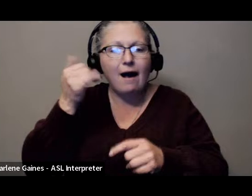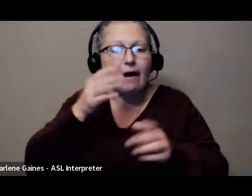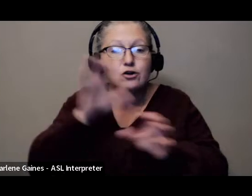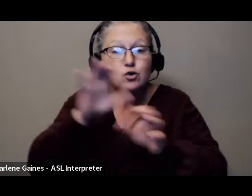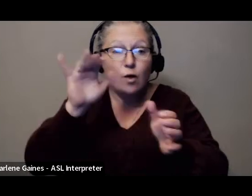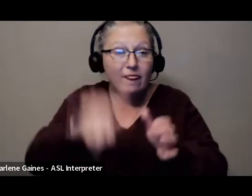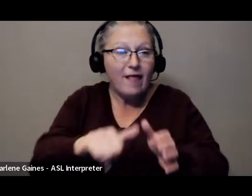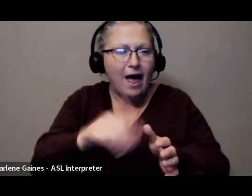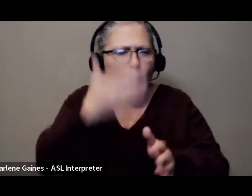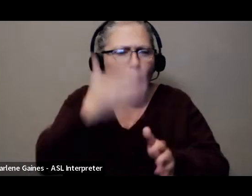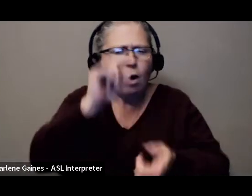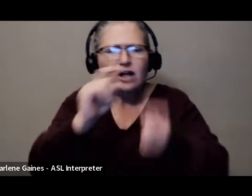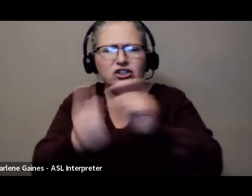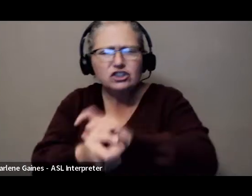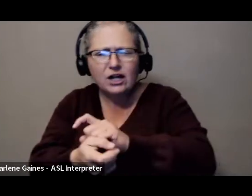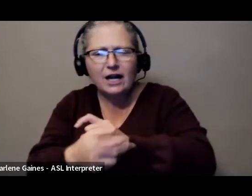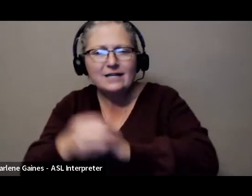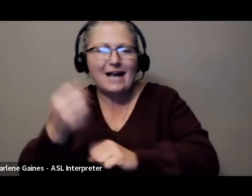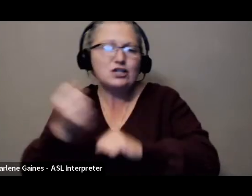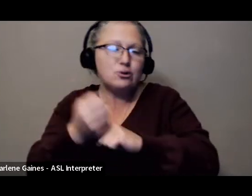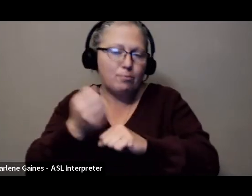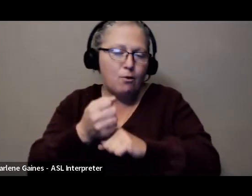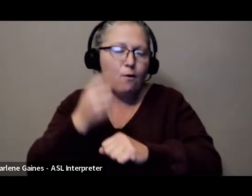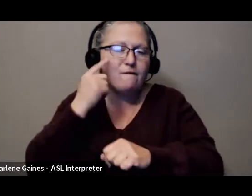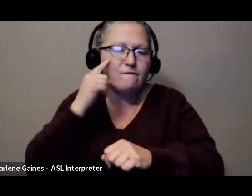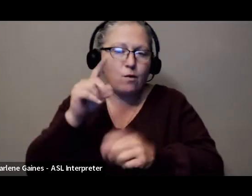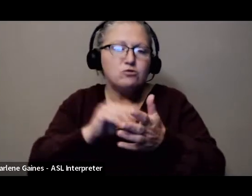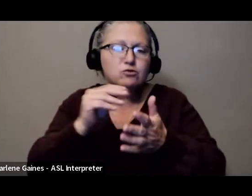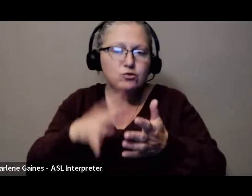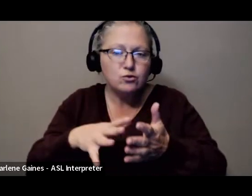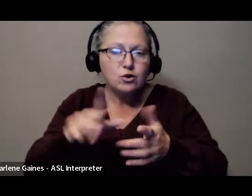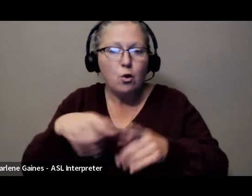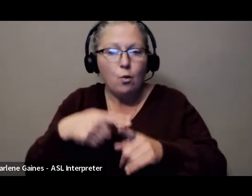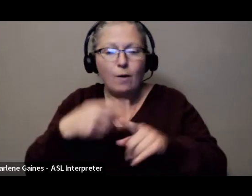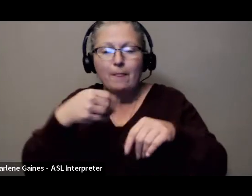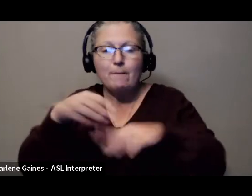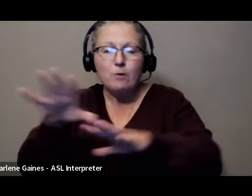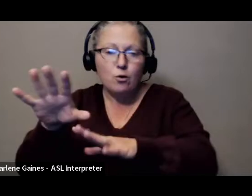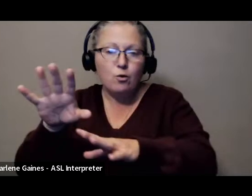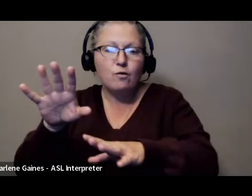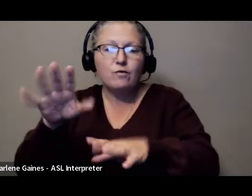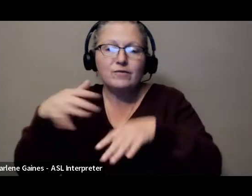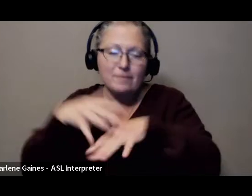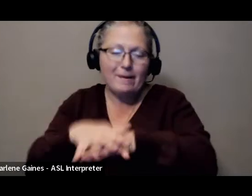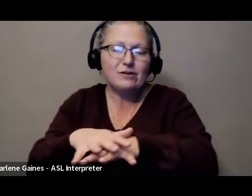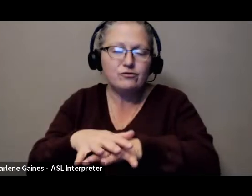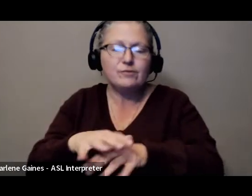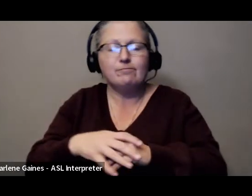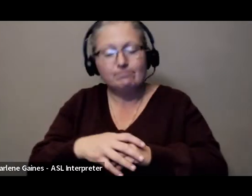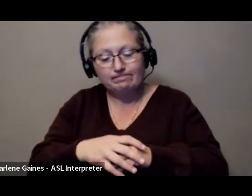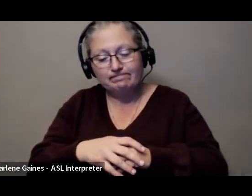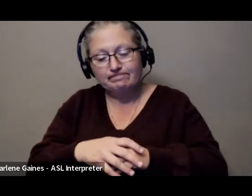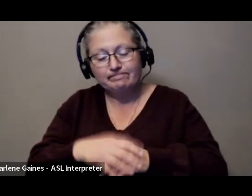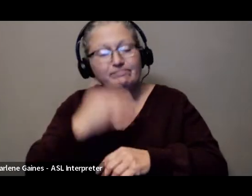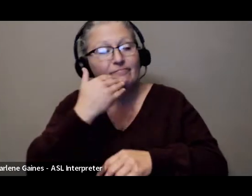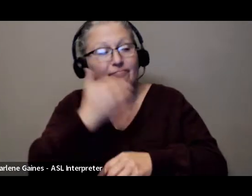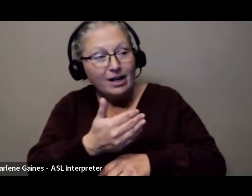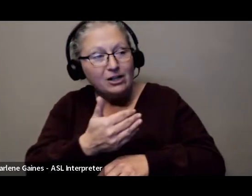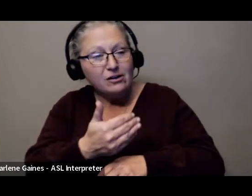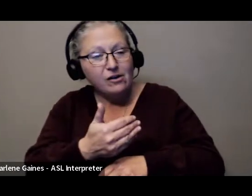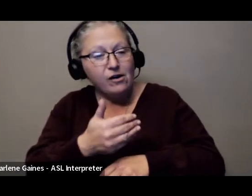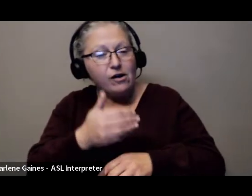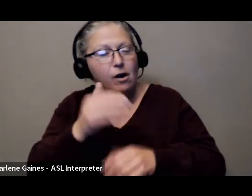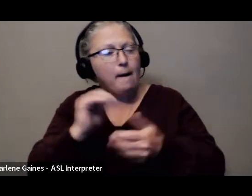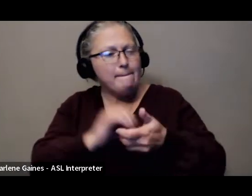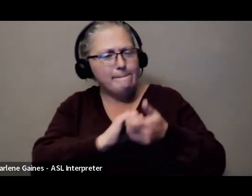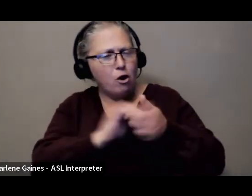why it's shifting, and then also around supports for students when they move to the mainstream. Thank you. And with our